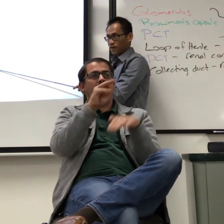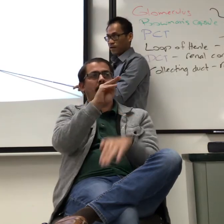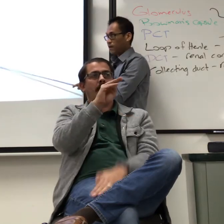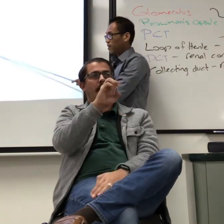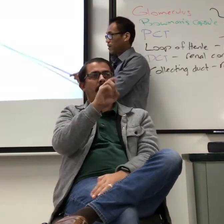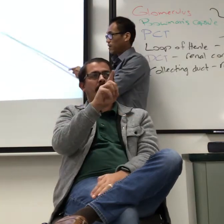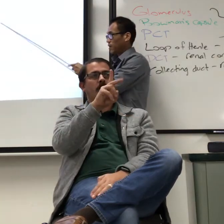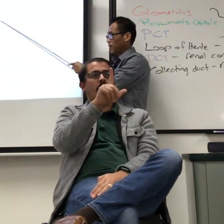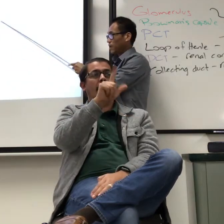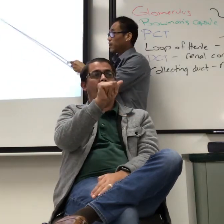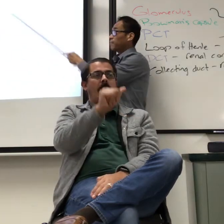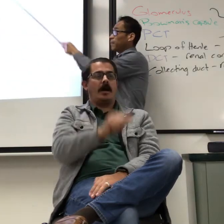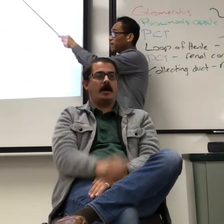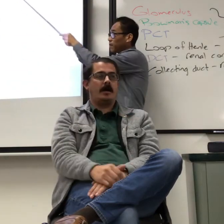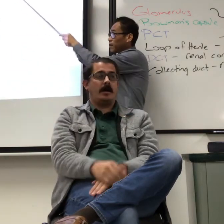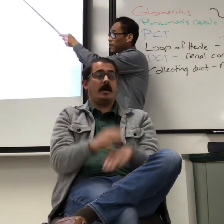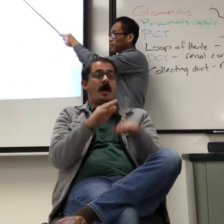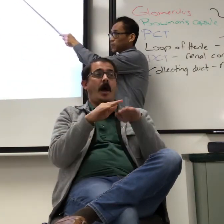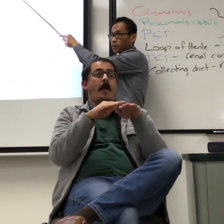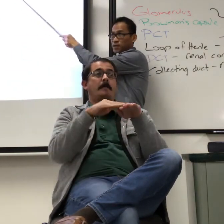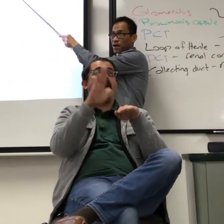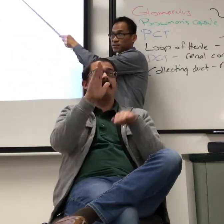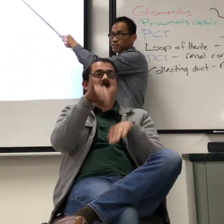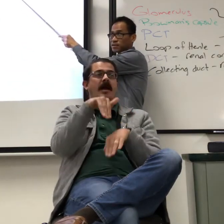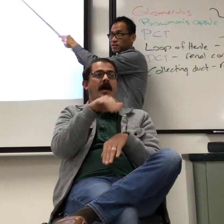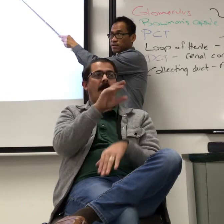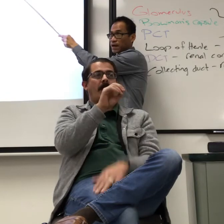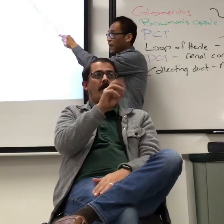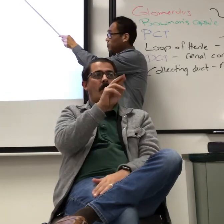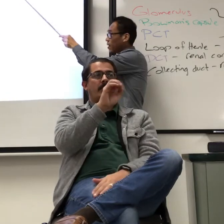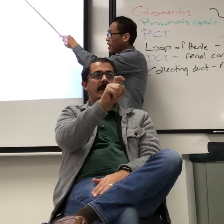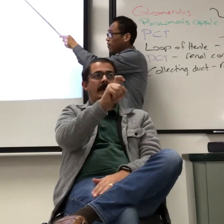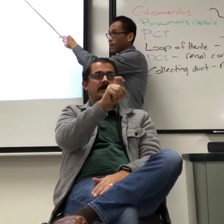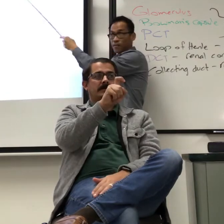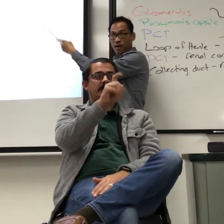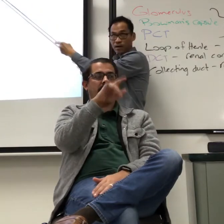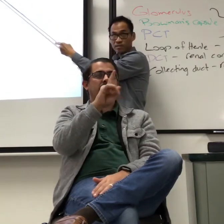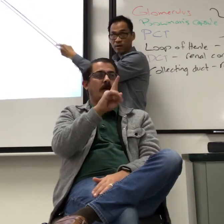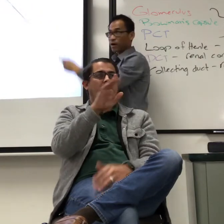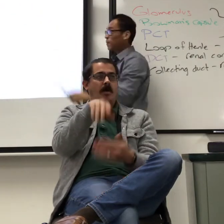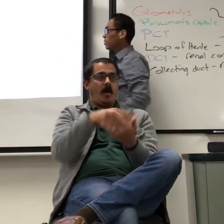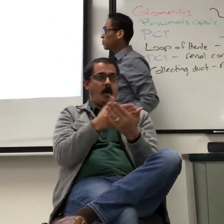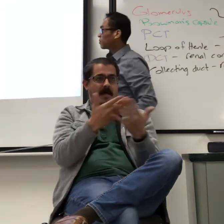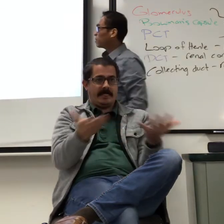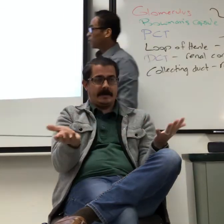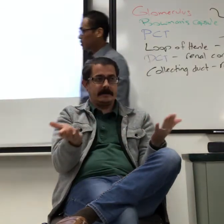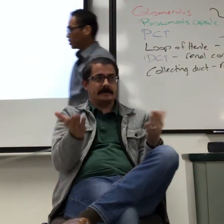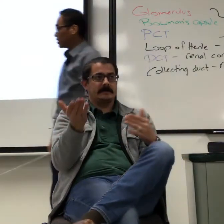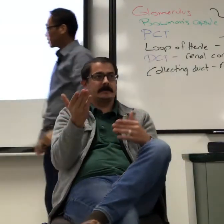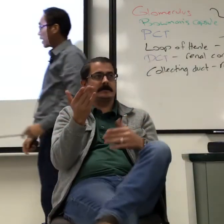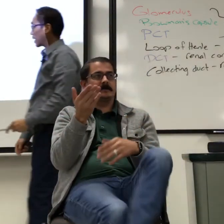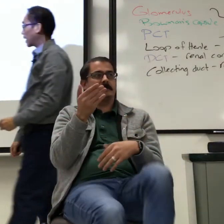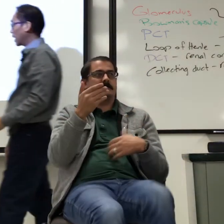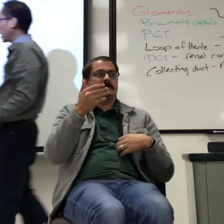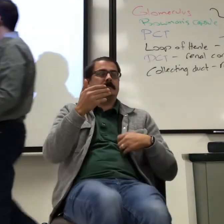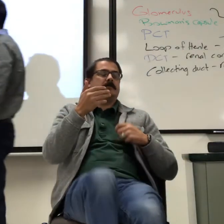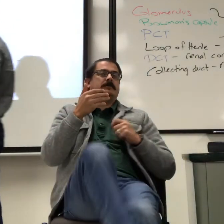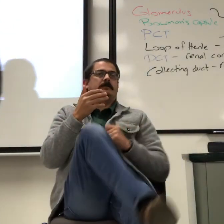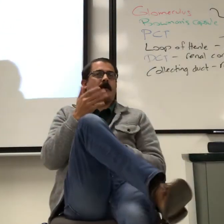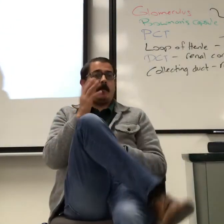Medulla. And above it is cortex. And that's where I have all my things, right? All my little goodies like,